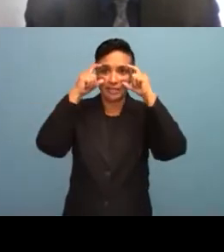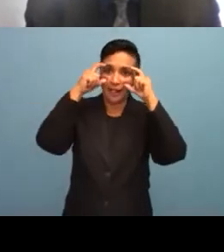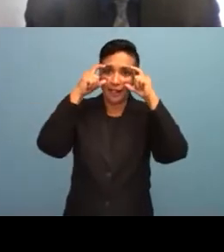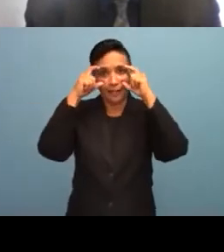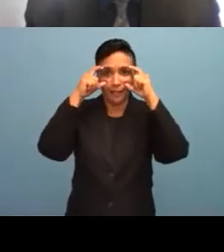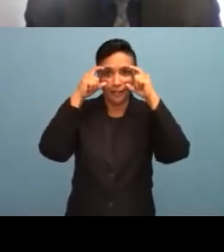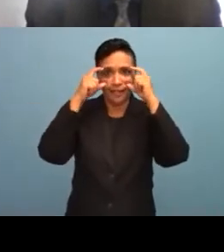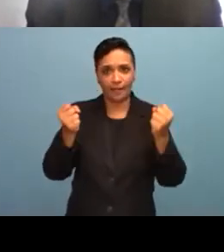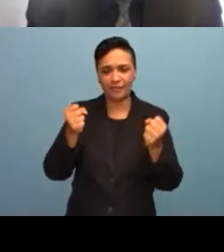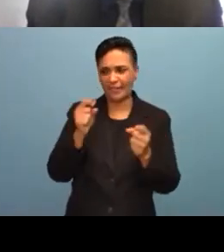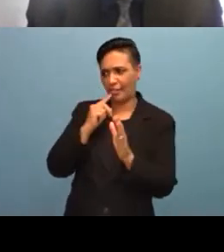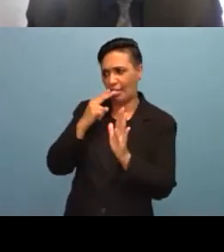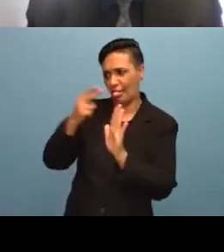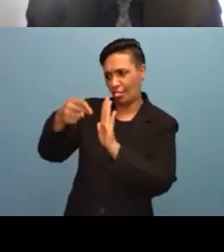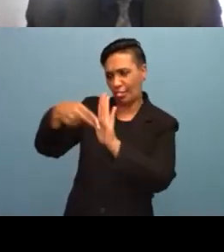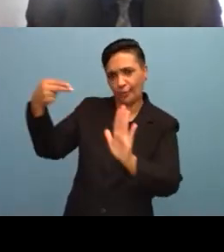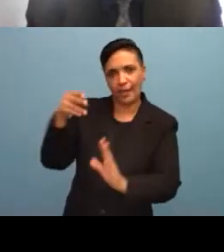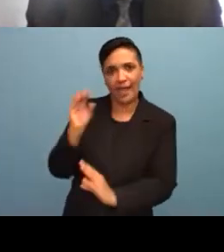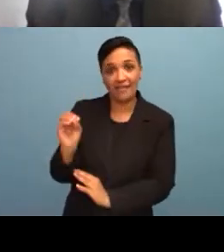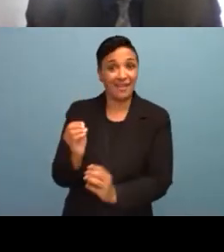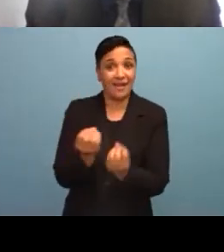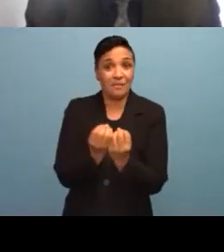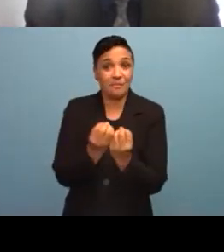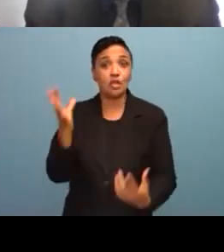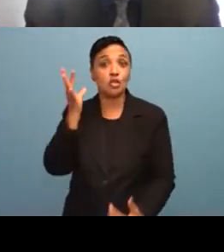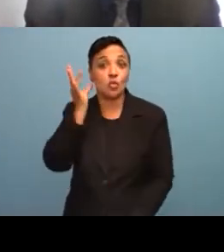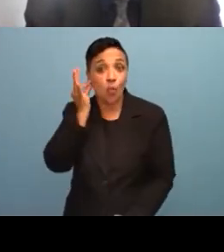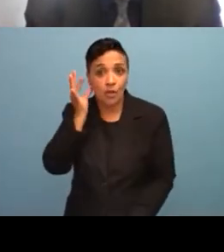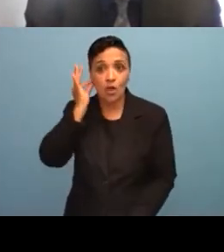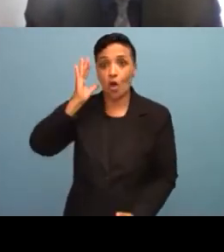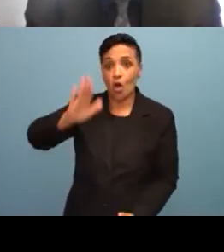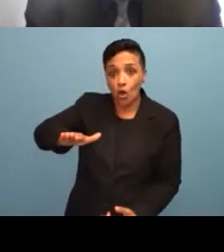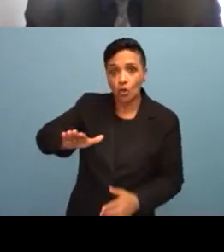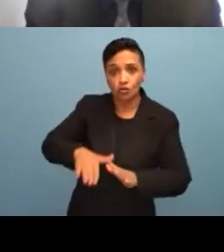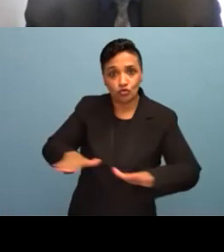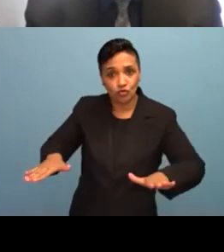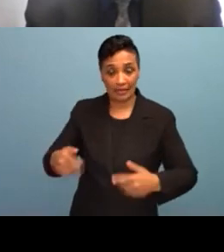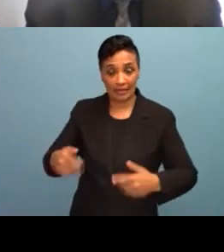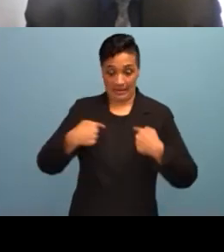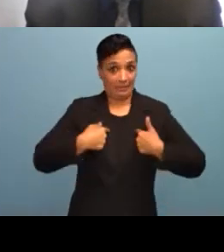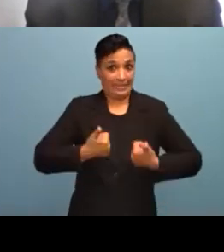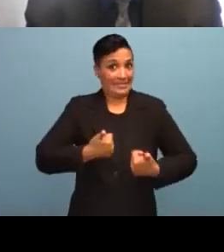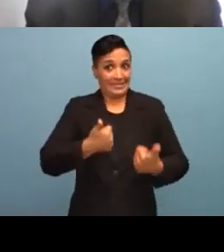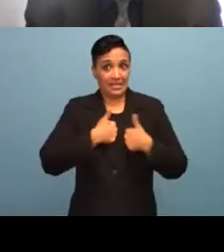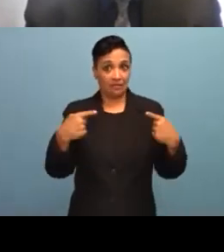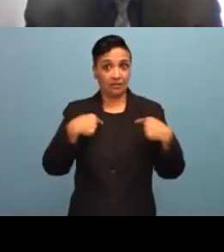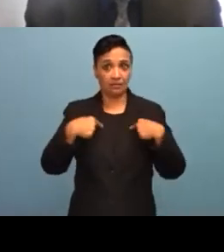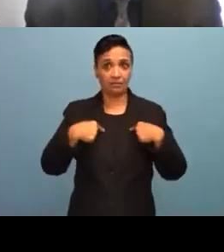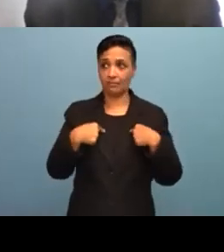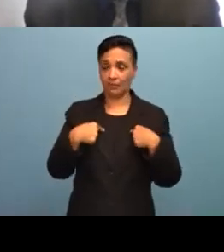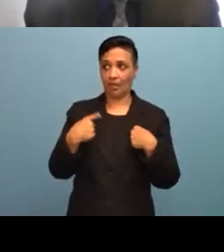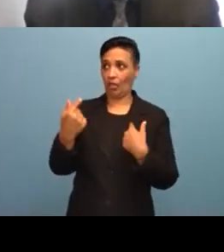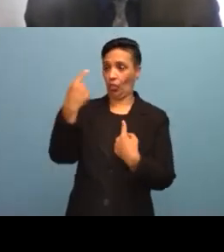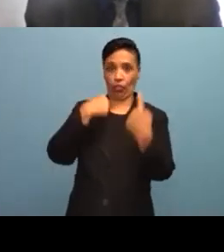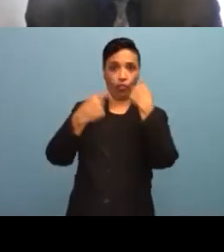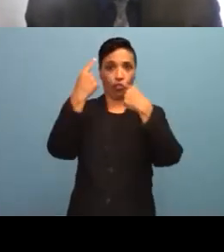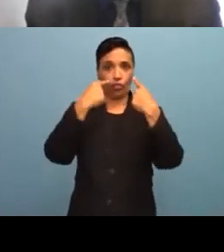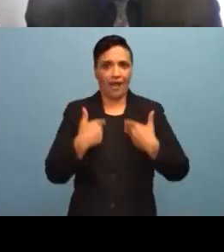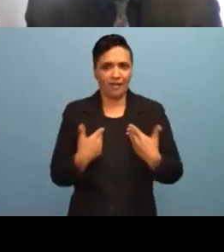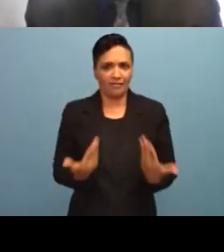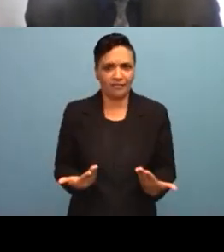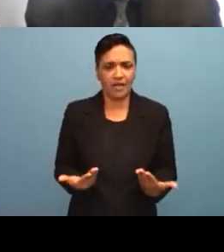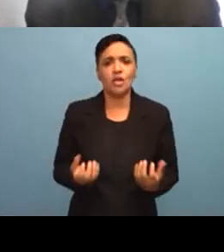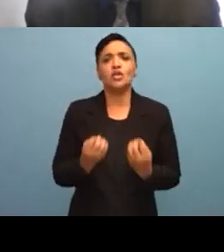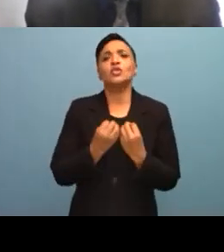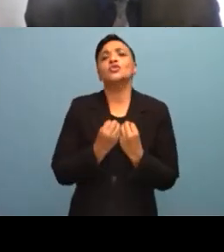specifically aims so much at women and girl children. And I personally have been, you know, experienced this. So there's so many